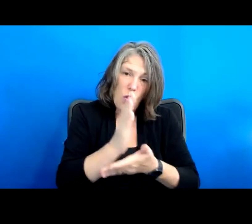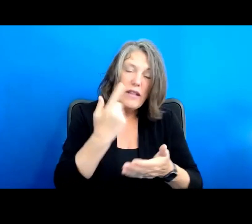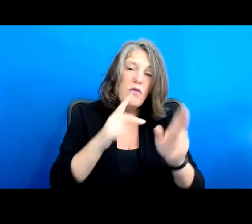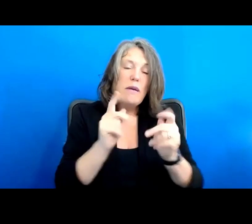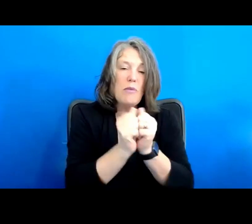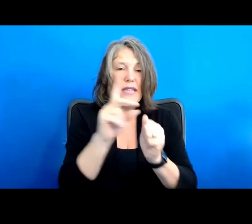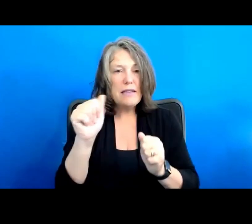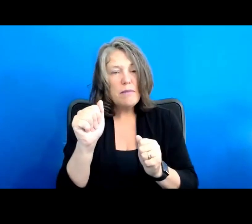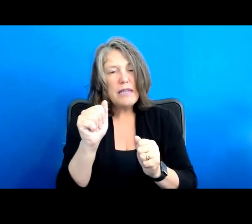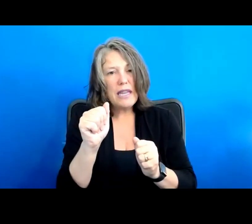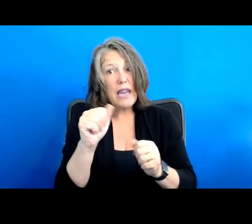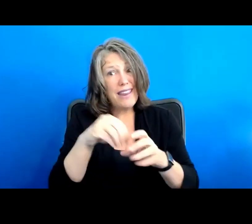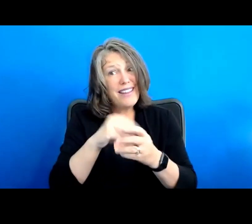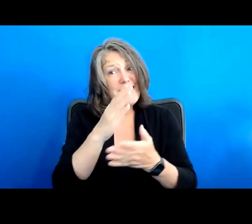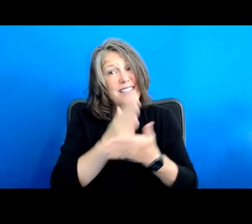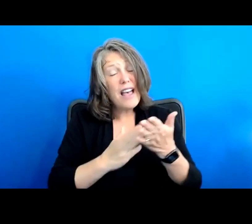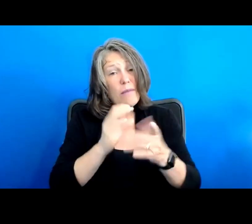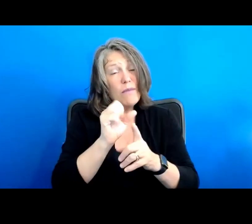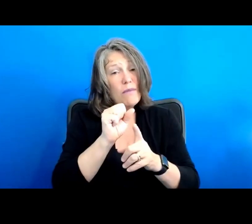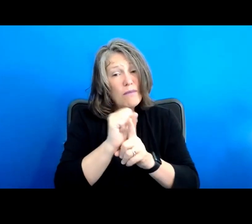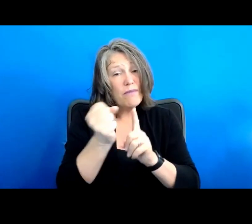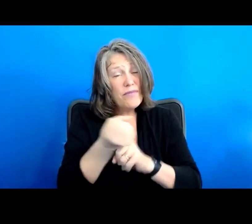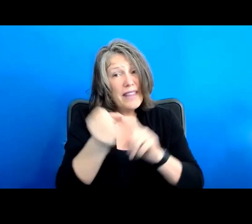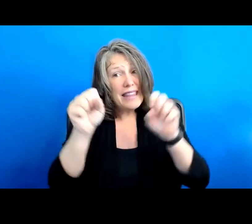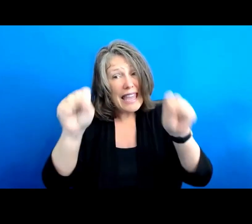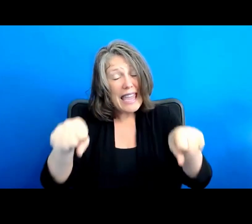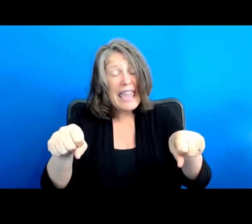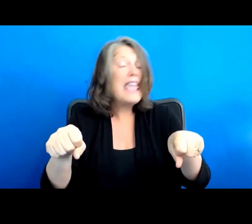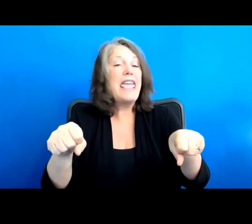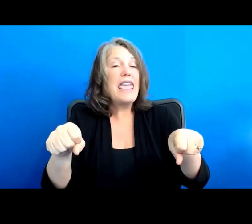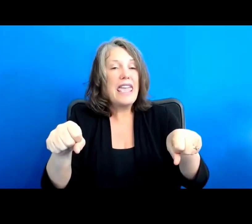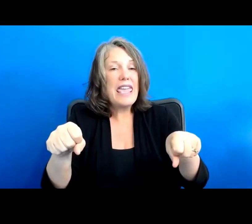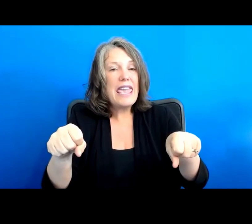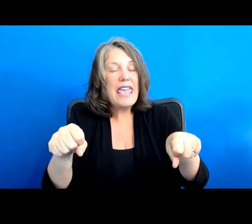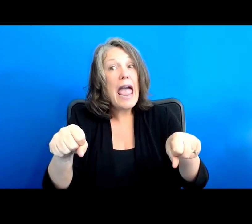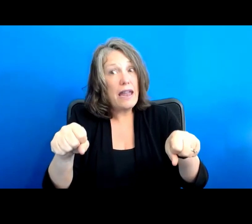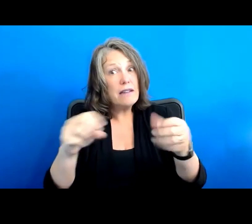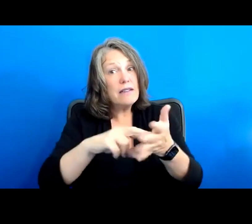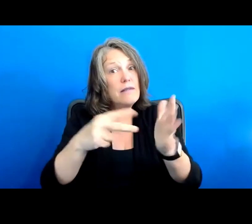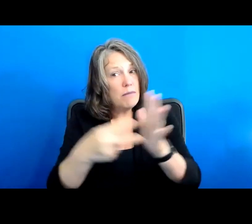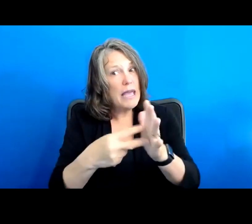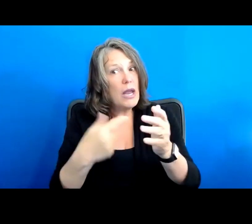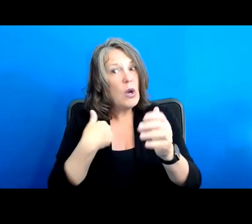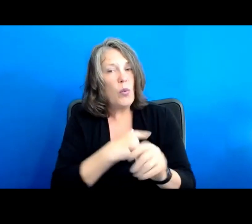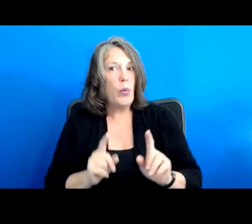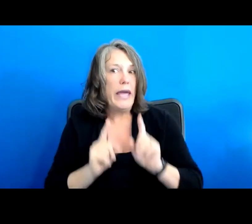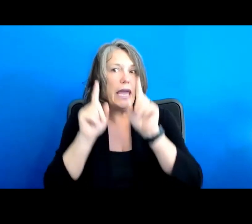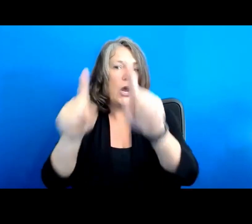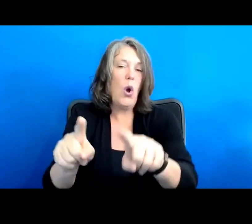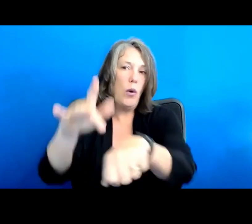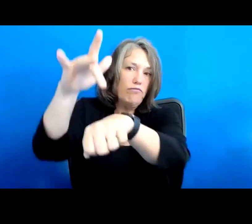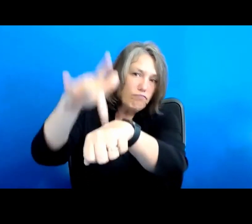some exceptional circumstances, can conduct an in-country visit. But that's very